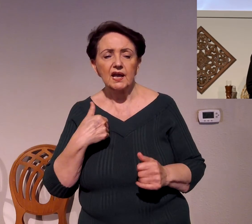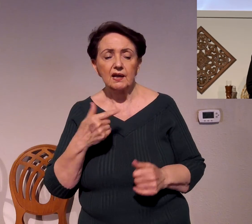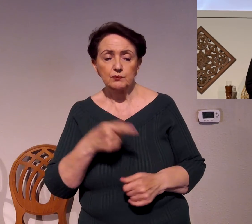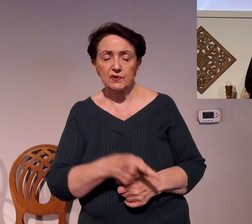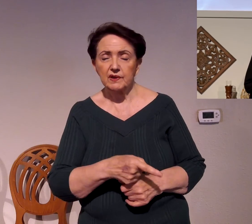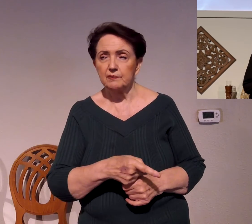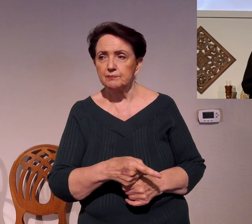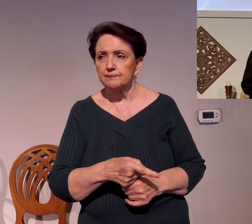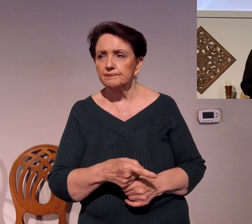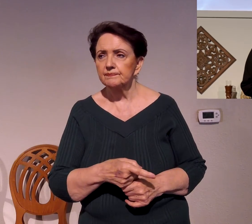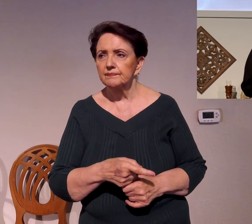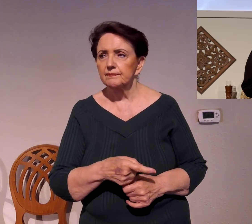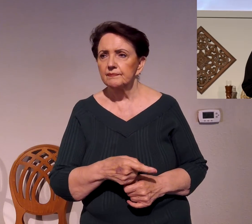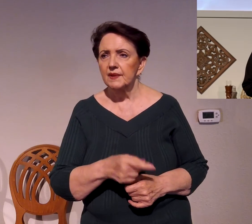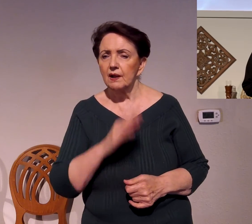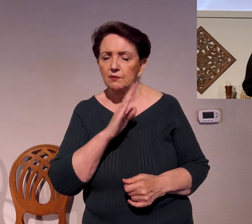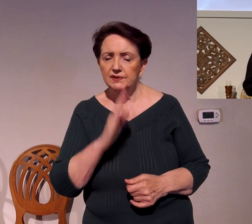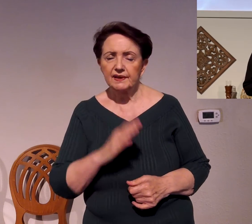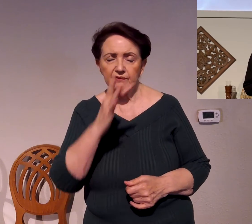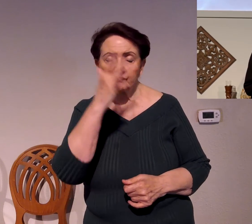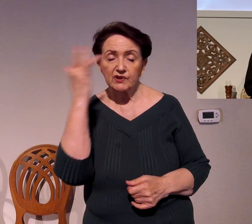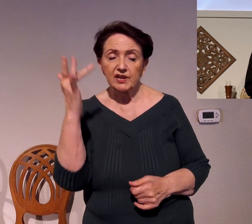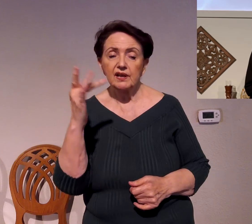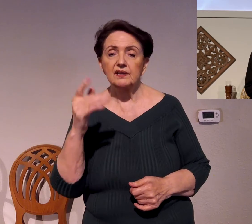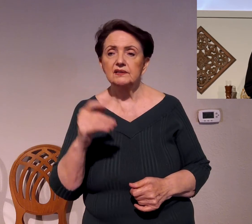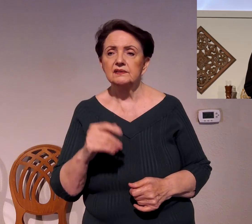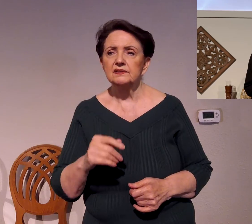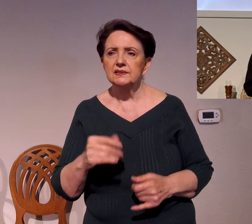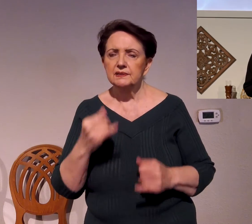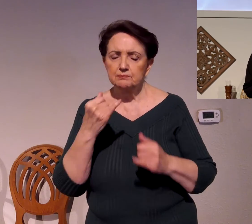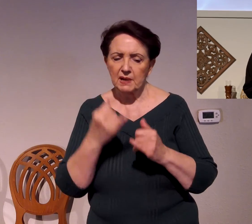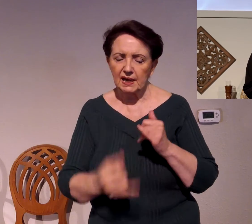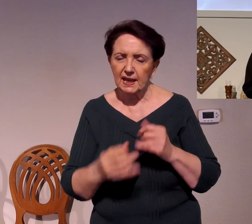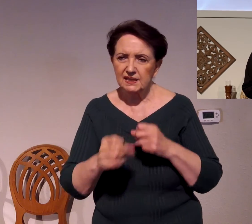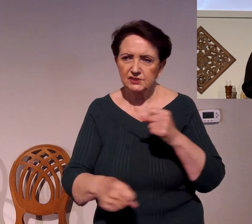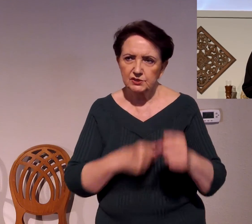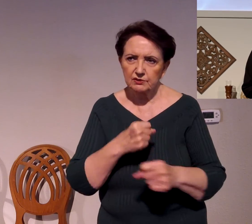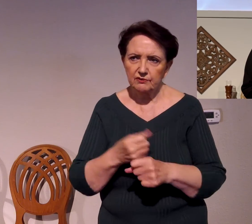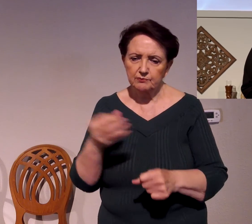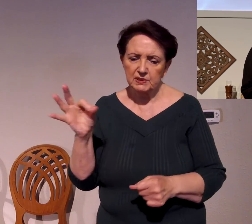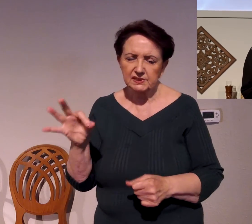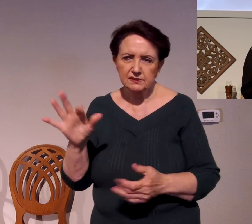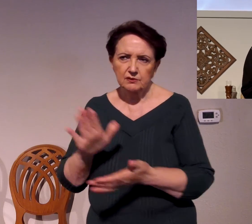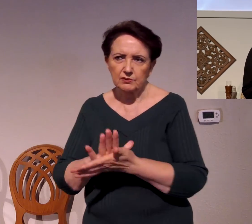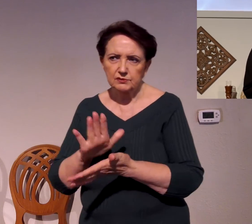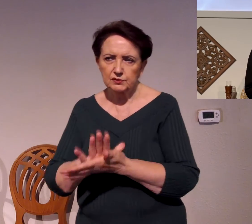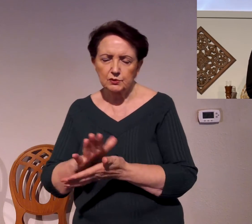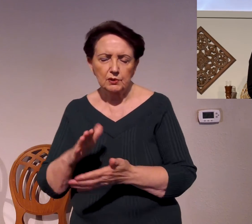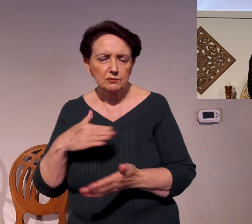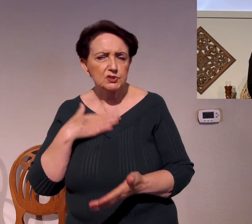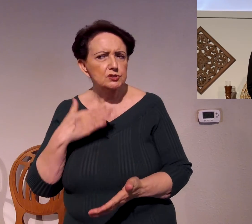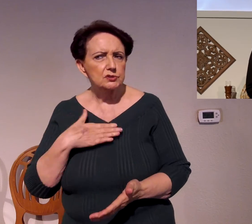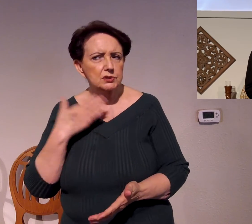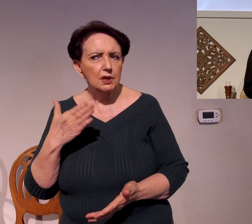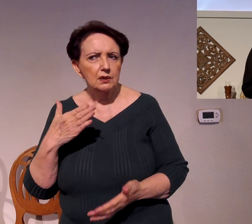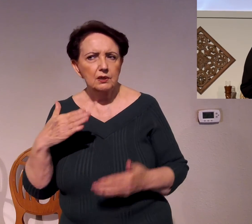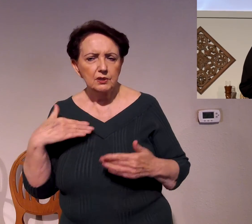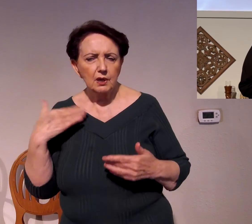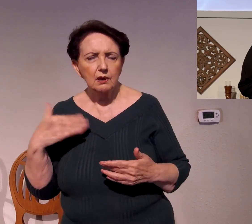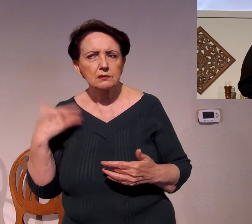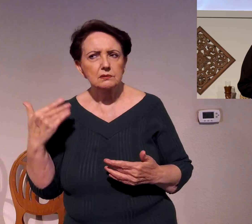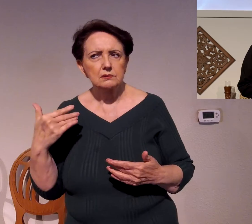with him, I will never forget. I was in my last year of ministerial school. I was very young, and I was prepared to make a